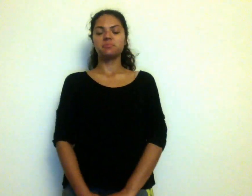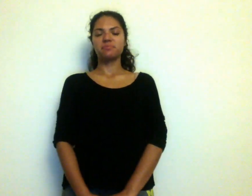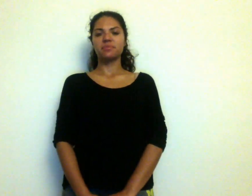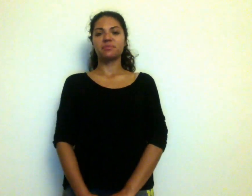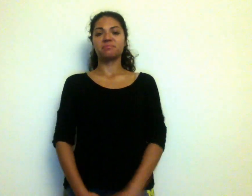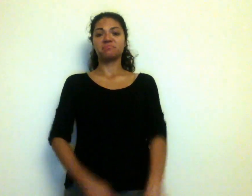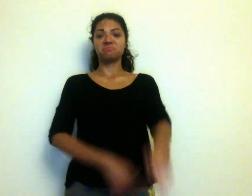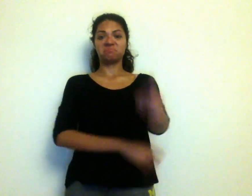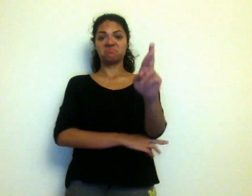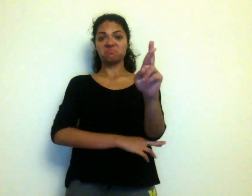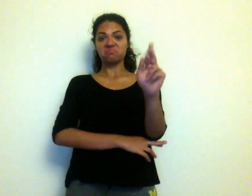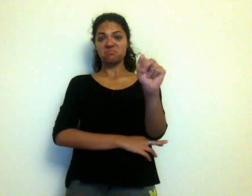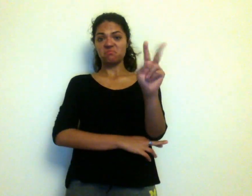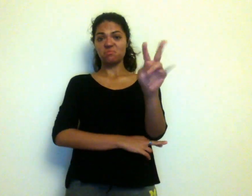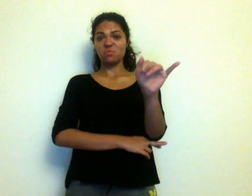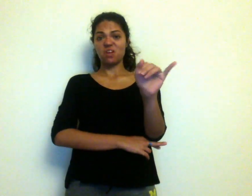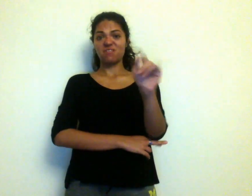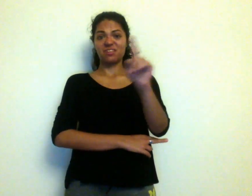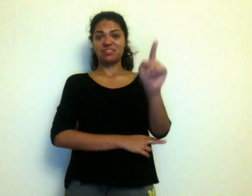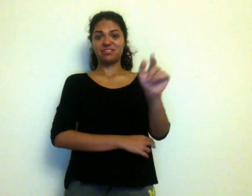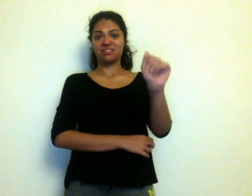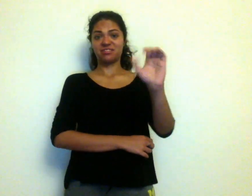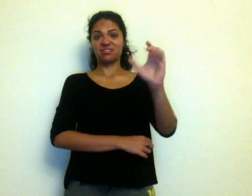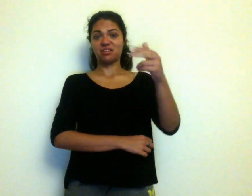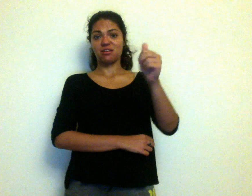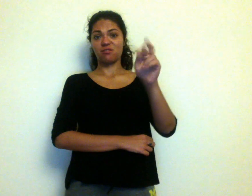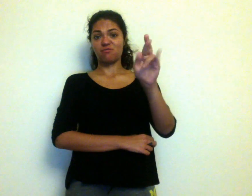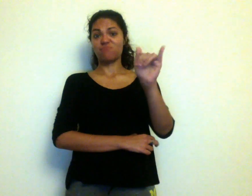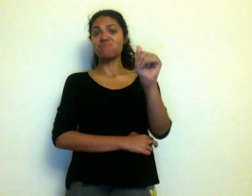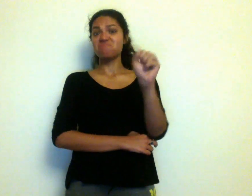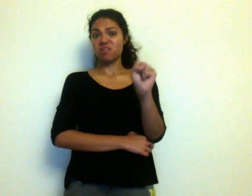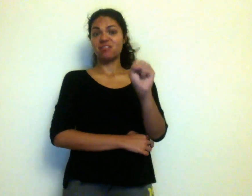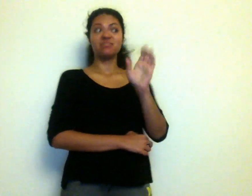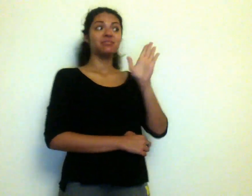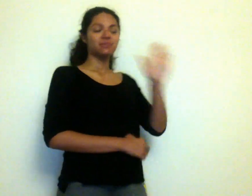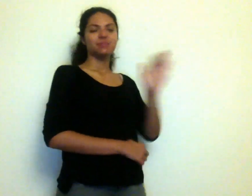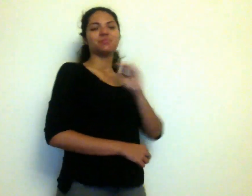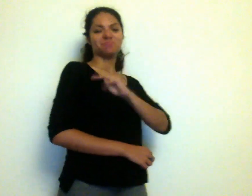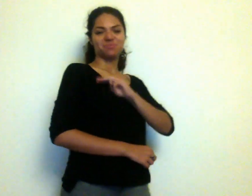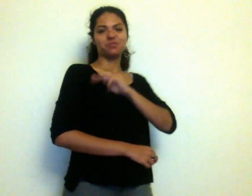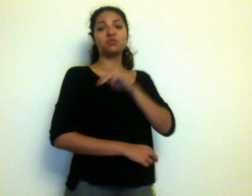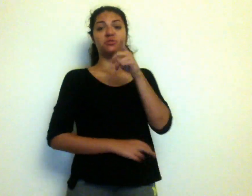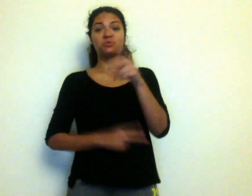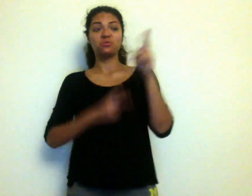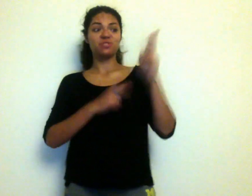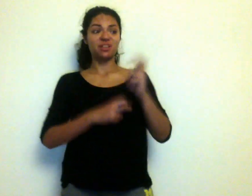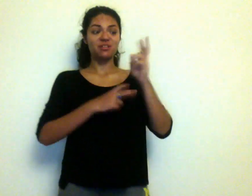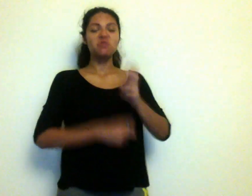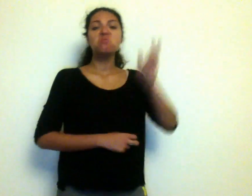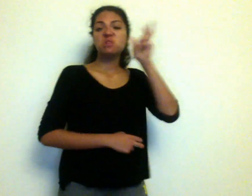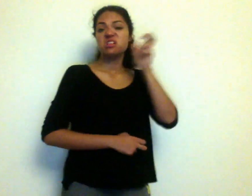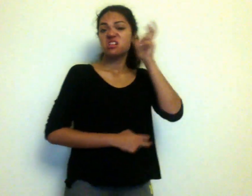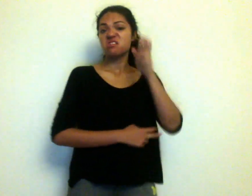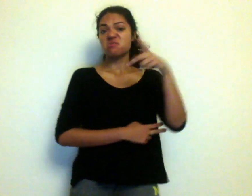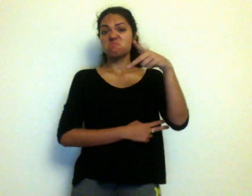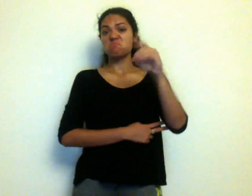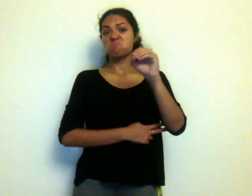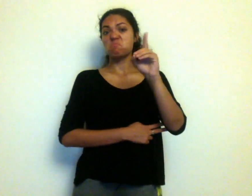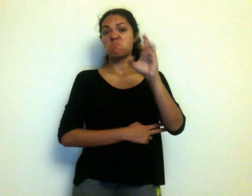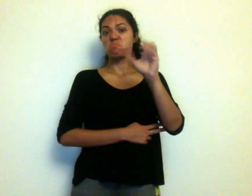downloading from Ravi Zacharias International Ministries. Support for this podcast comes from your generous gifts and donations. You can find